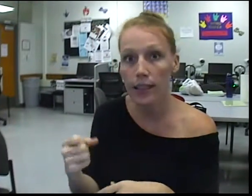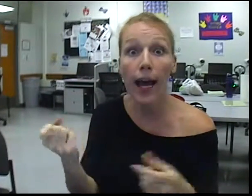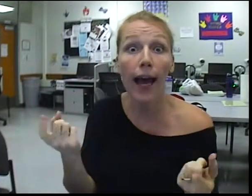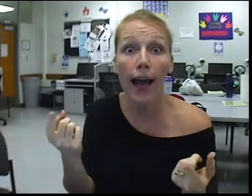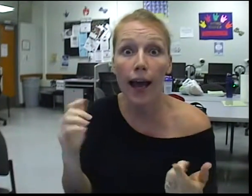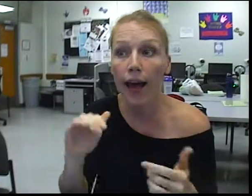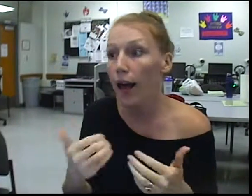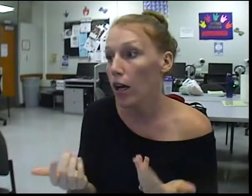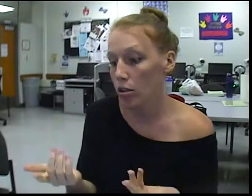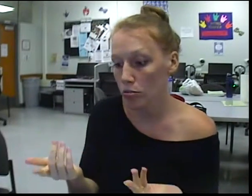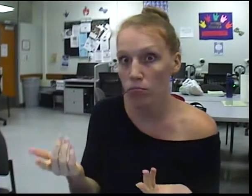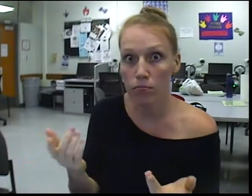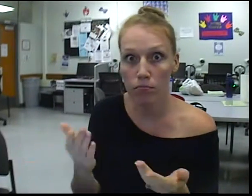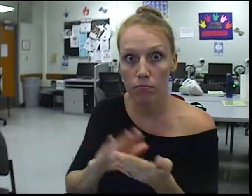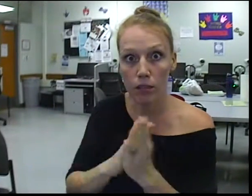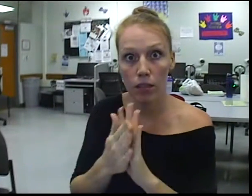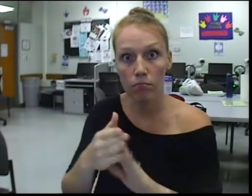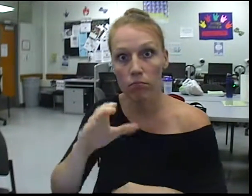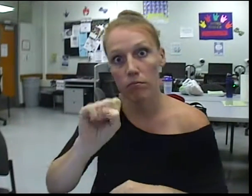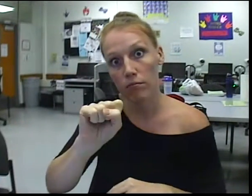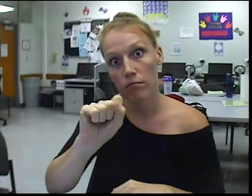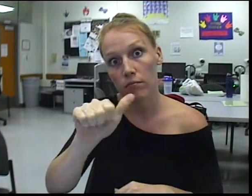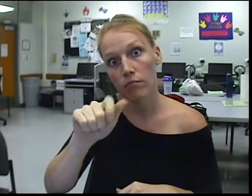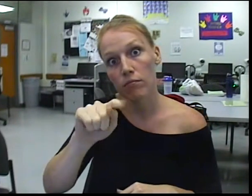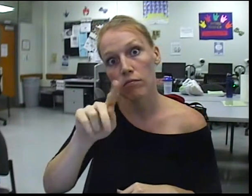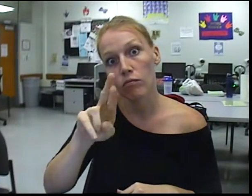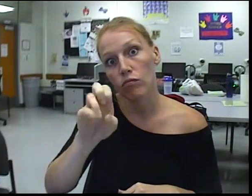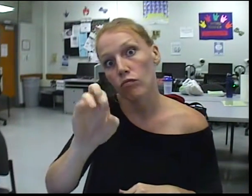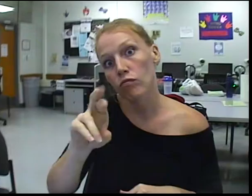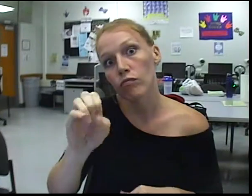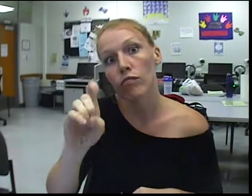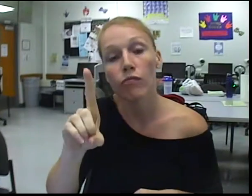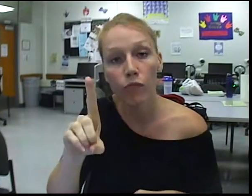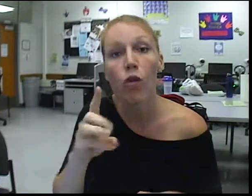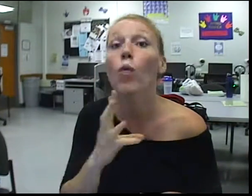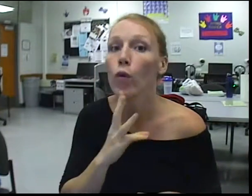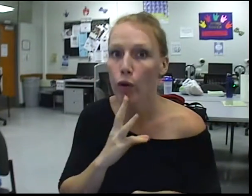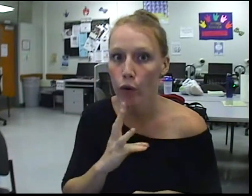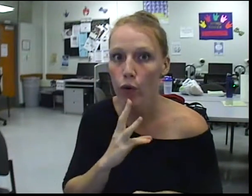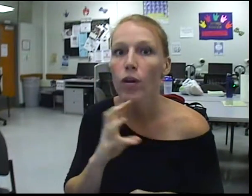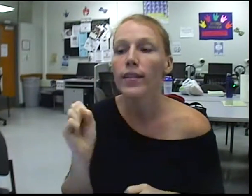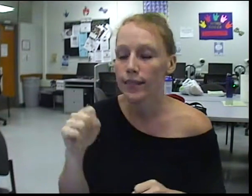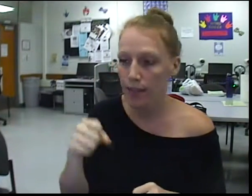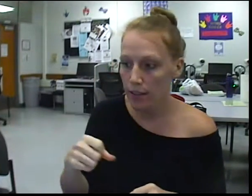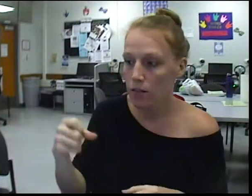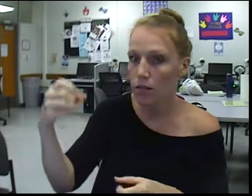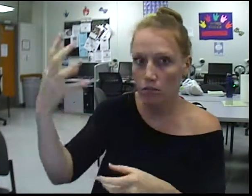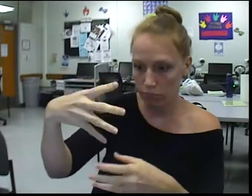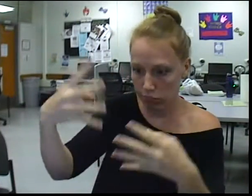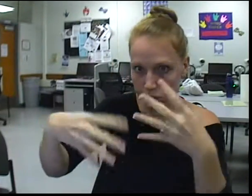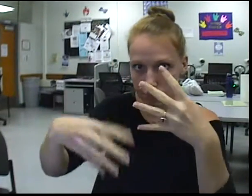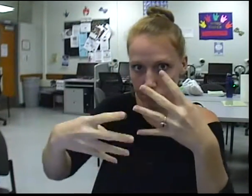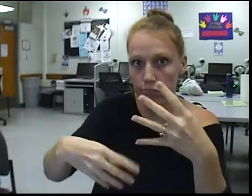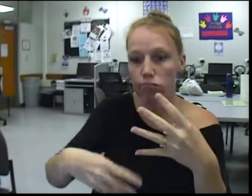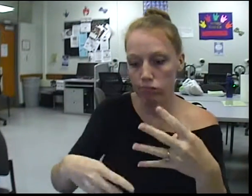Okay. So it verges to a point where if I tried to mop up a spill or something with this, that it wouldn't